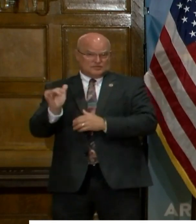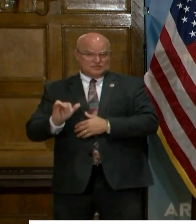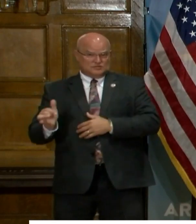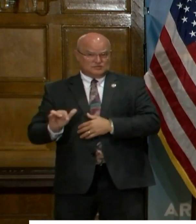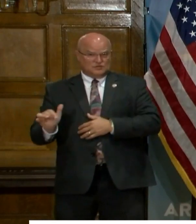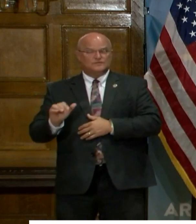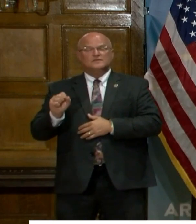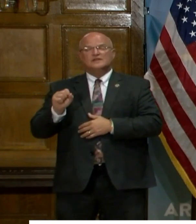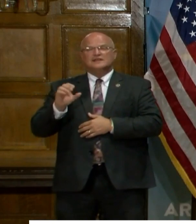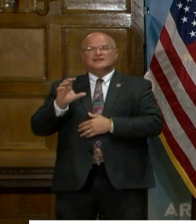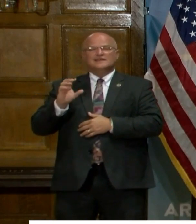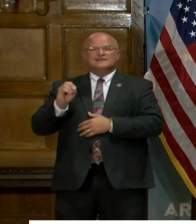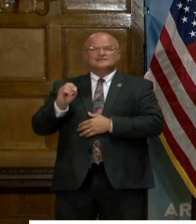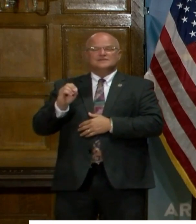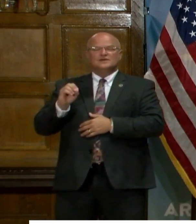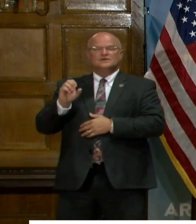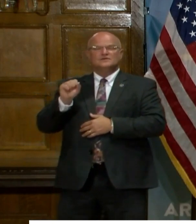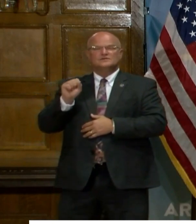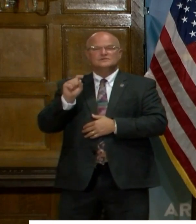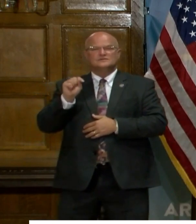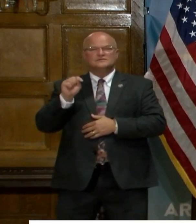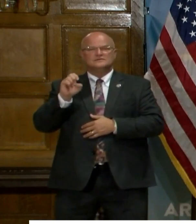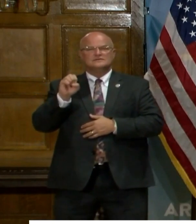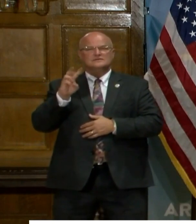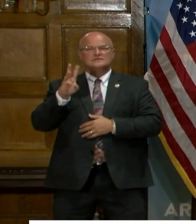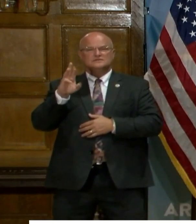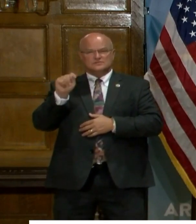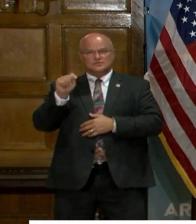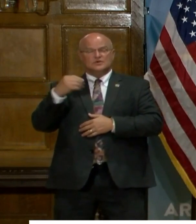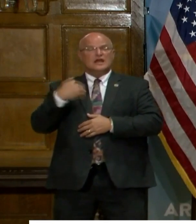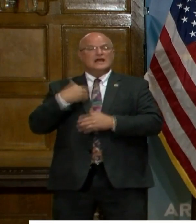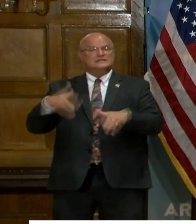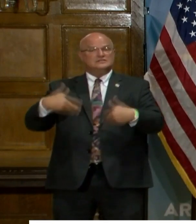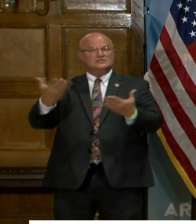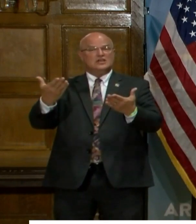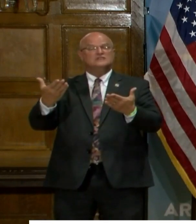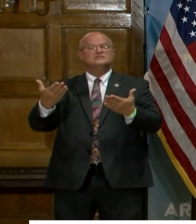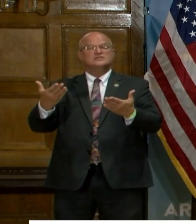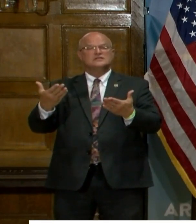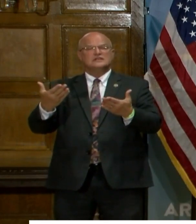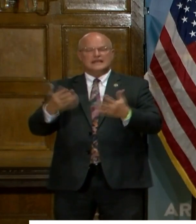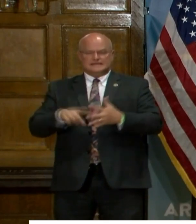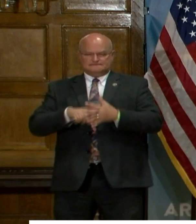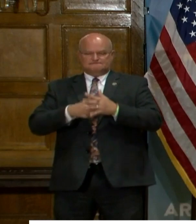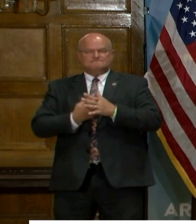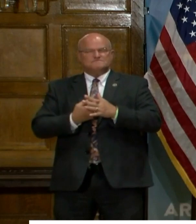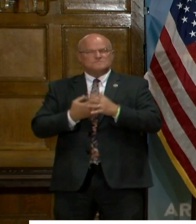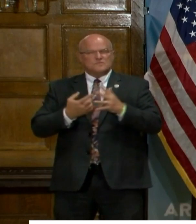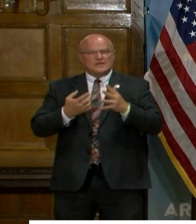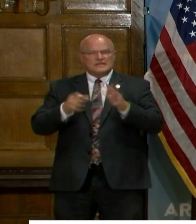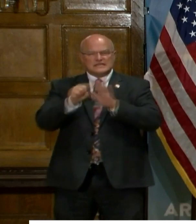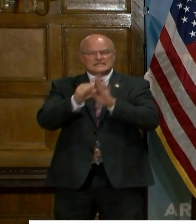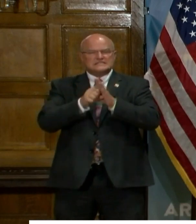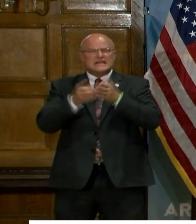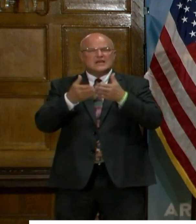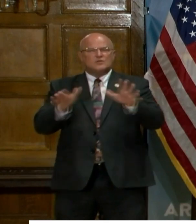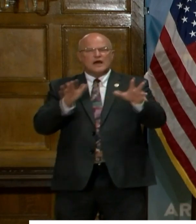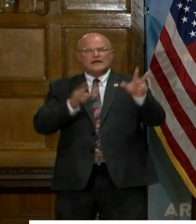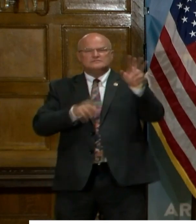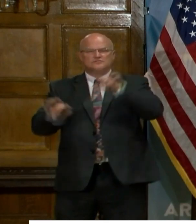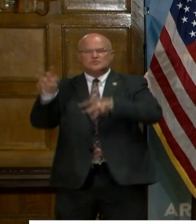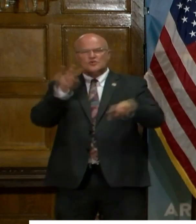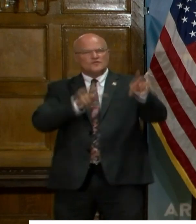well. And Stuart had the suggestion, and he initiated a statewide